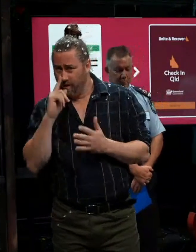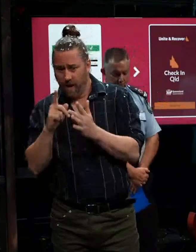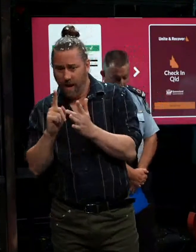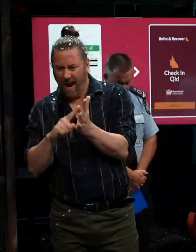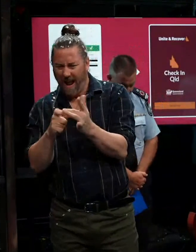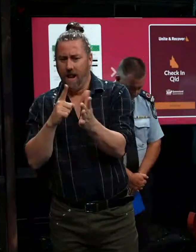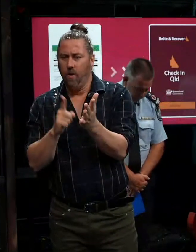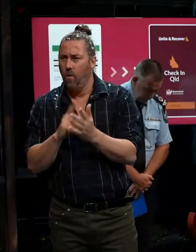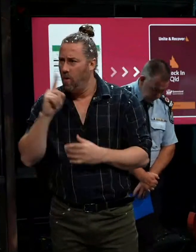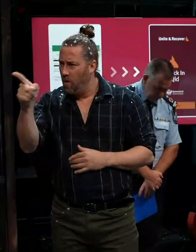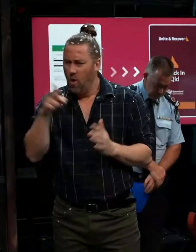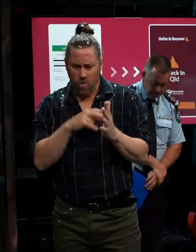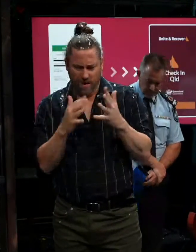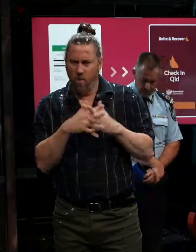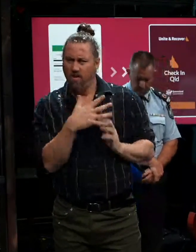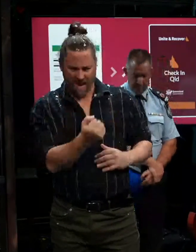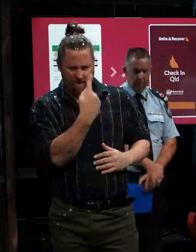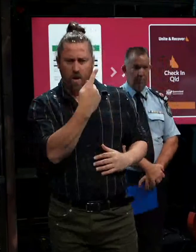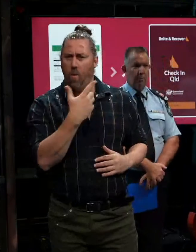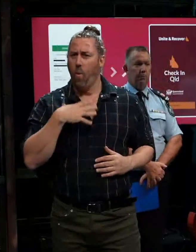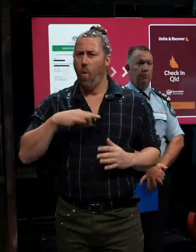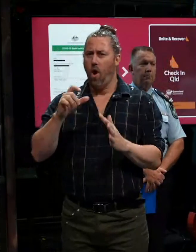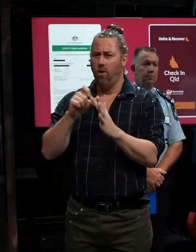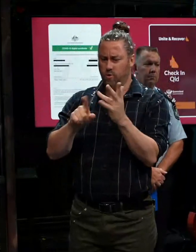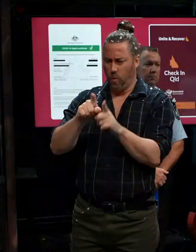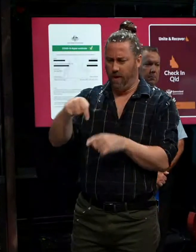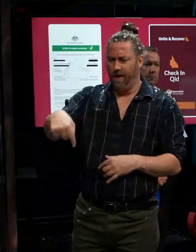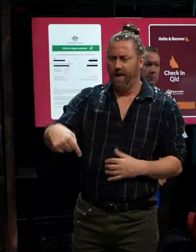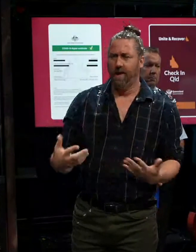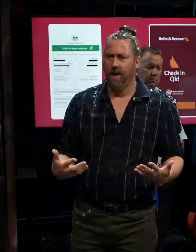is in New South Wales, wouldn't it be better to implement that and stop